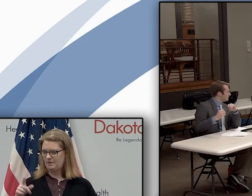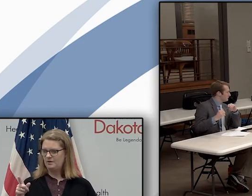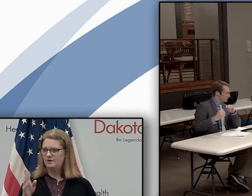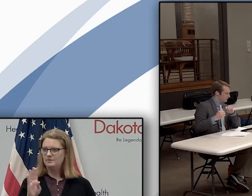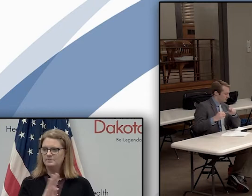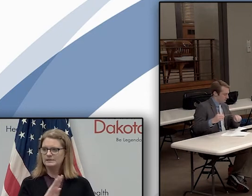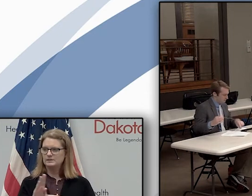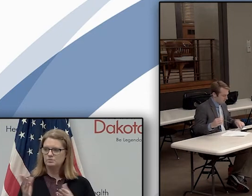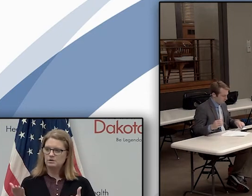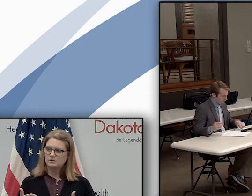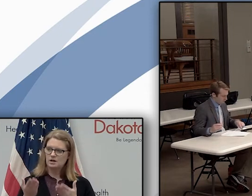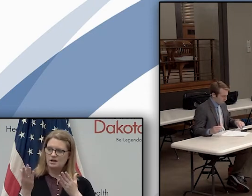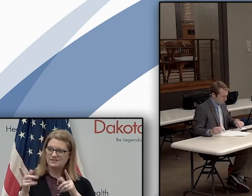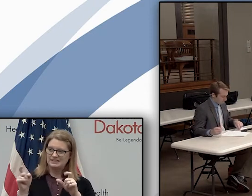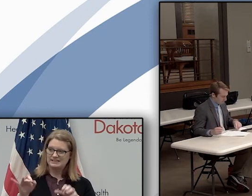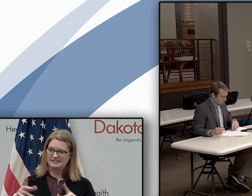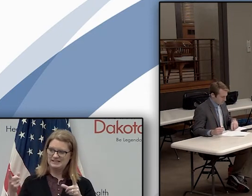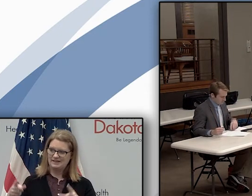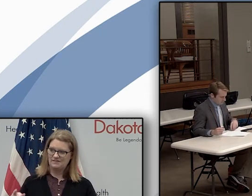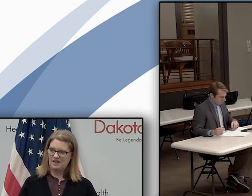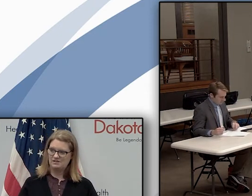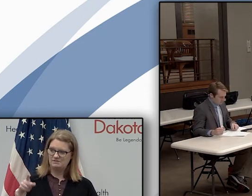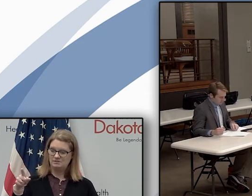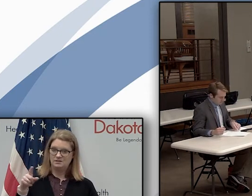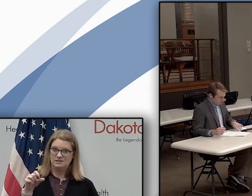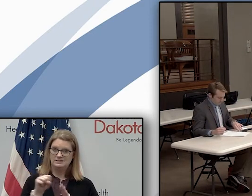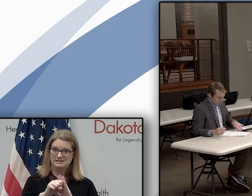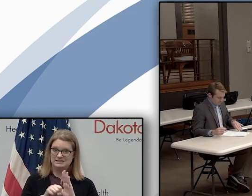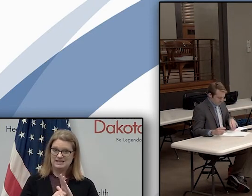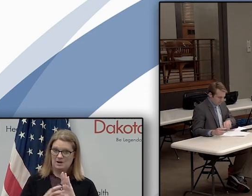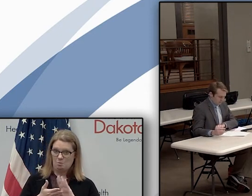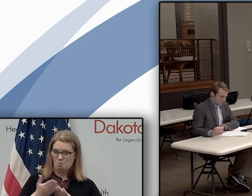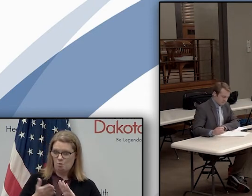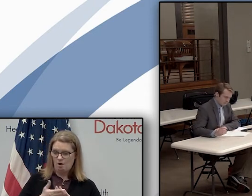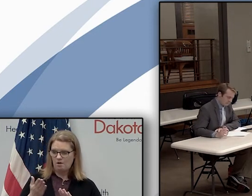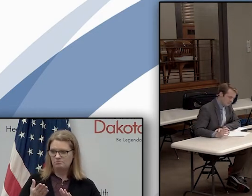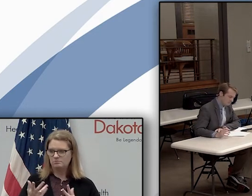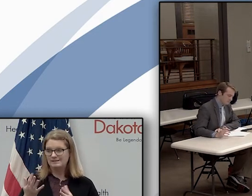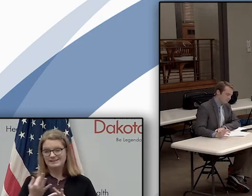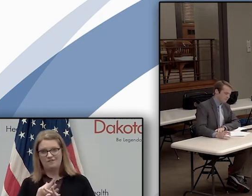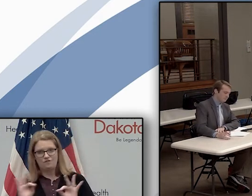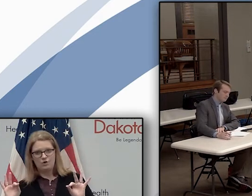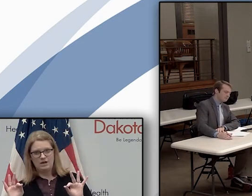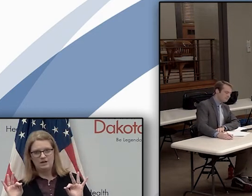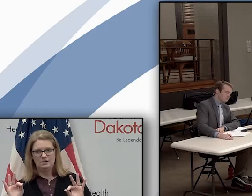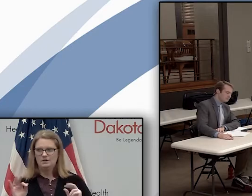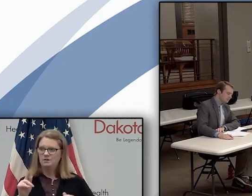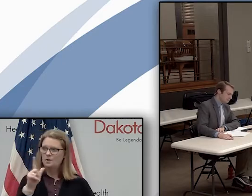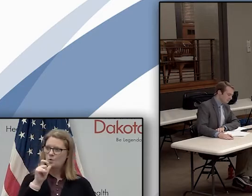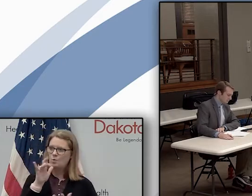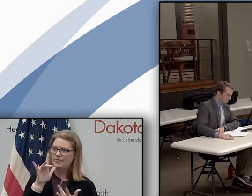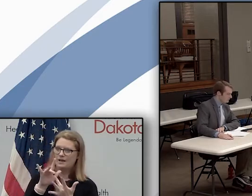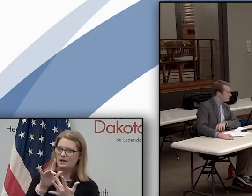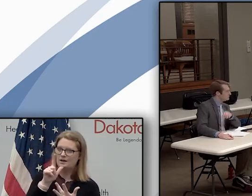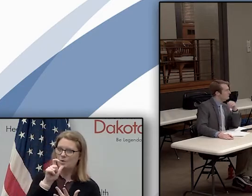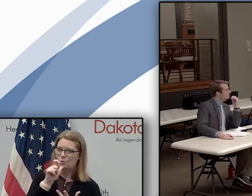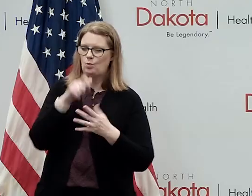wants to offer a testing event to its employees, would the state facilitate that? Is it free, and who would they